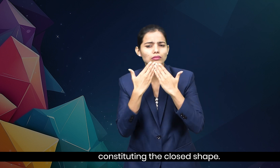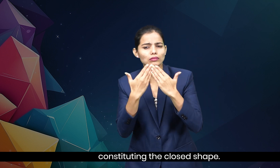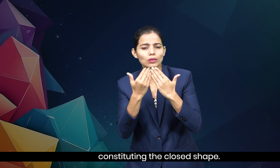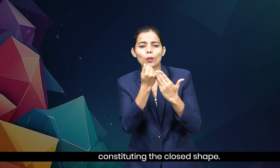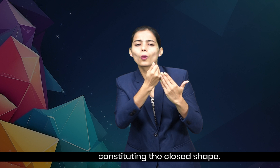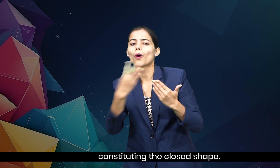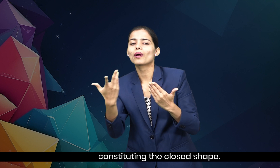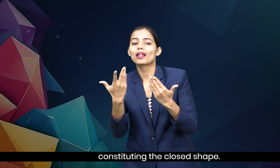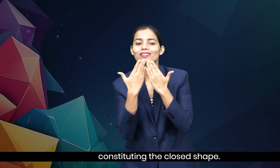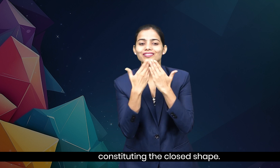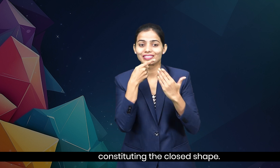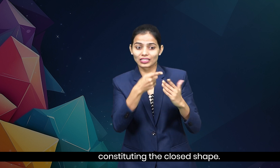shape.